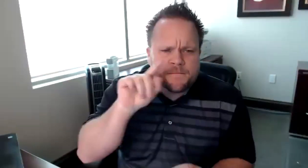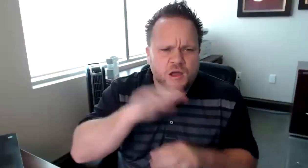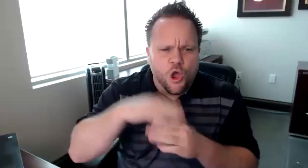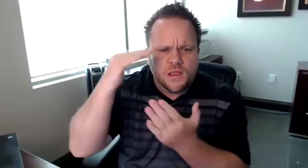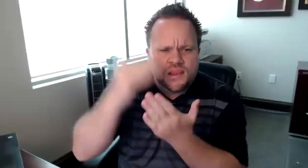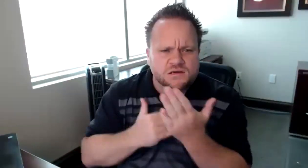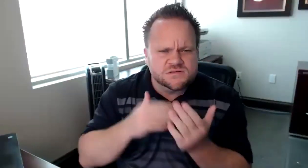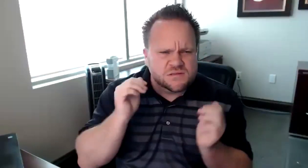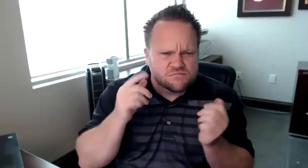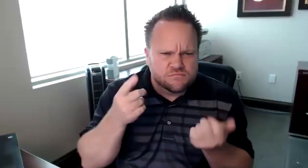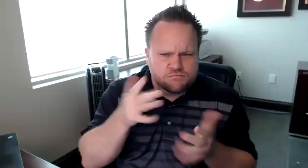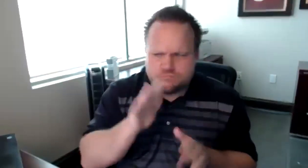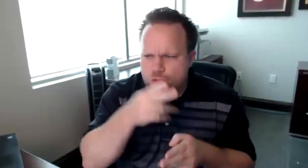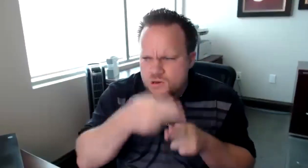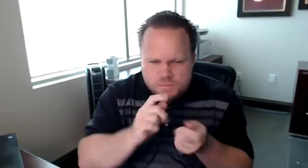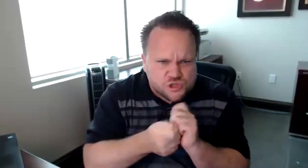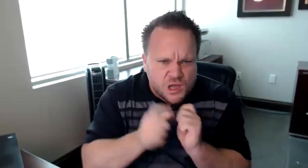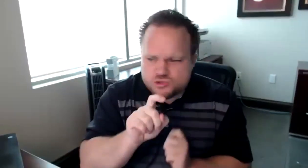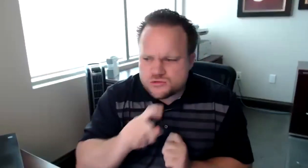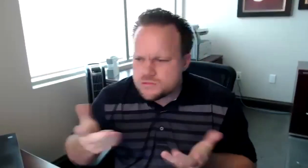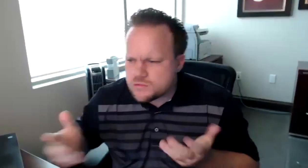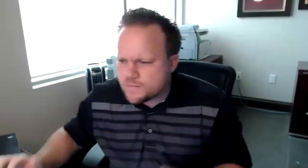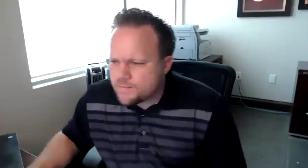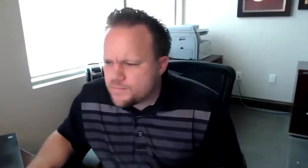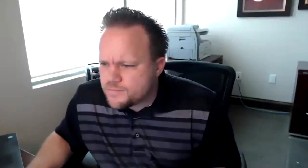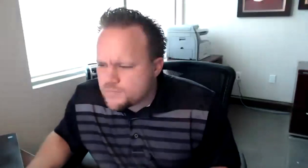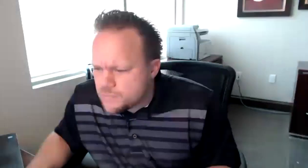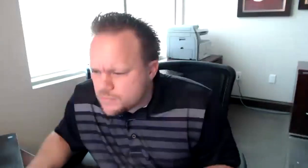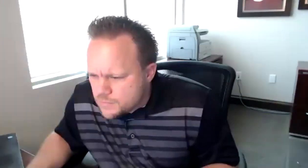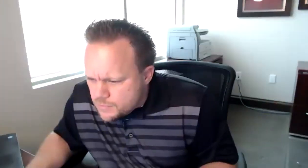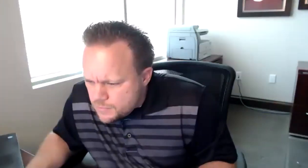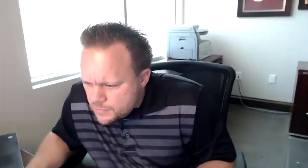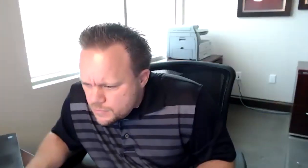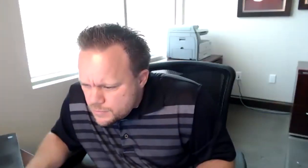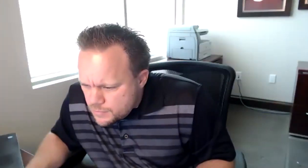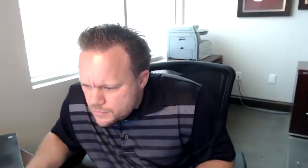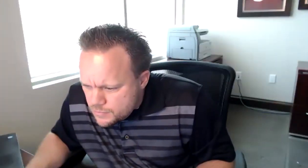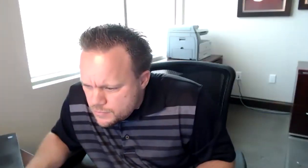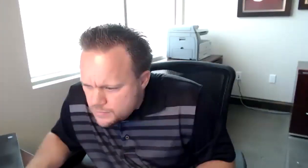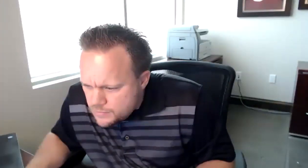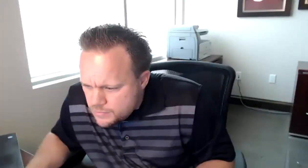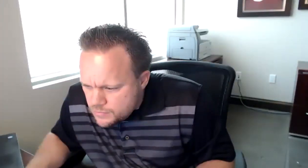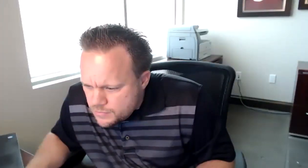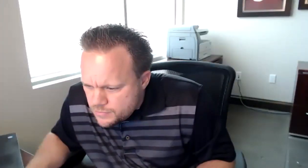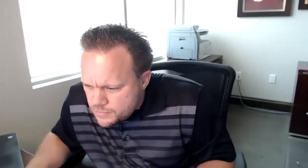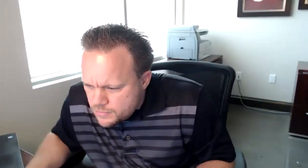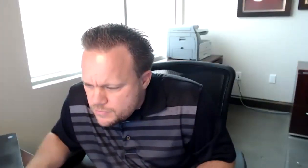Marina, I can't find Matt on the list. So I don't know if there's something that's changed.